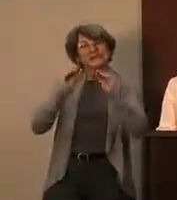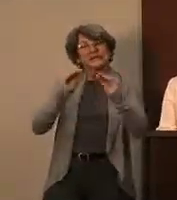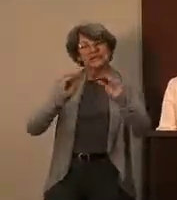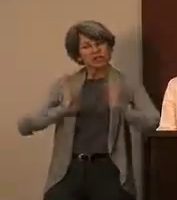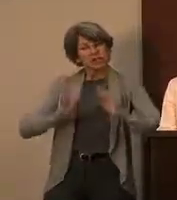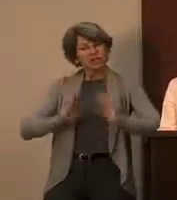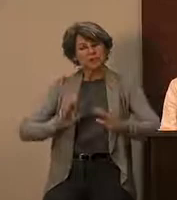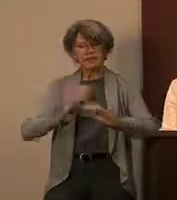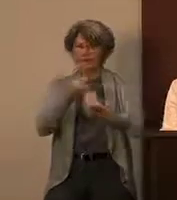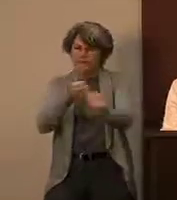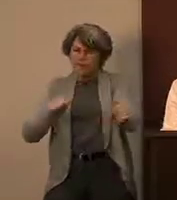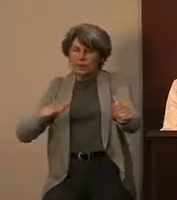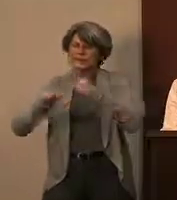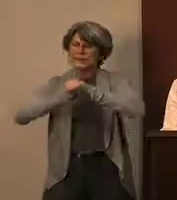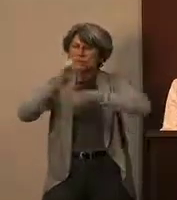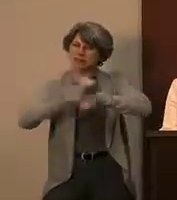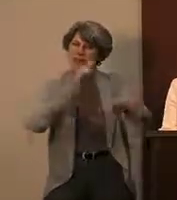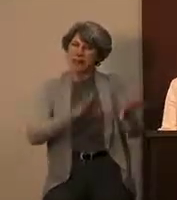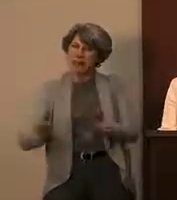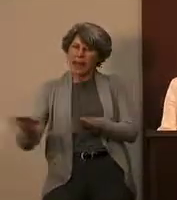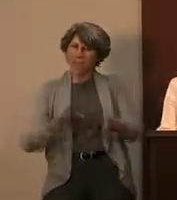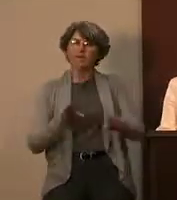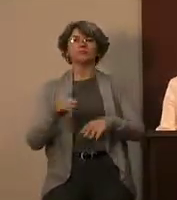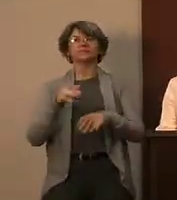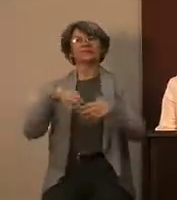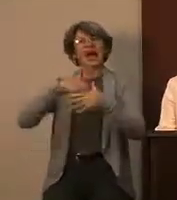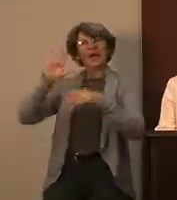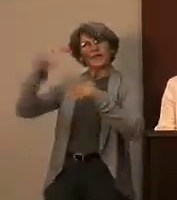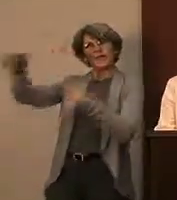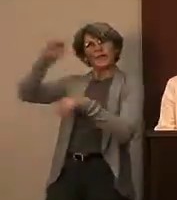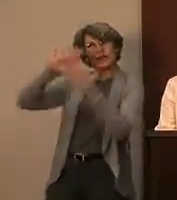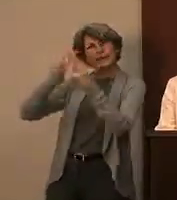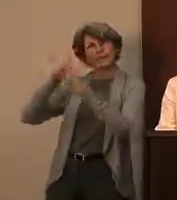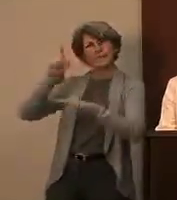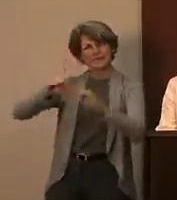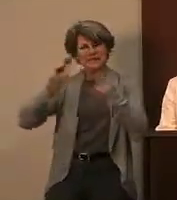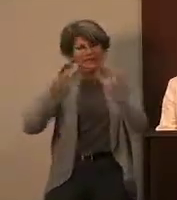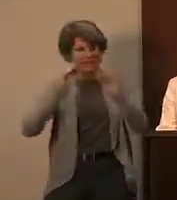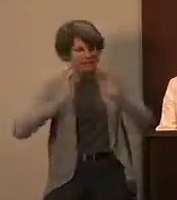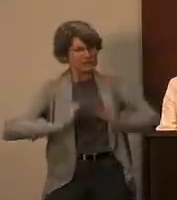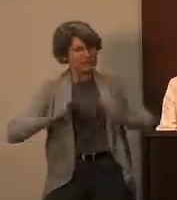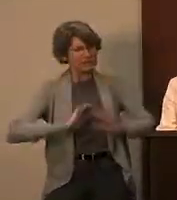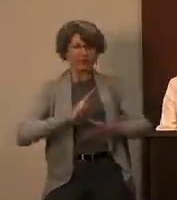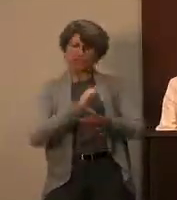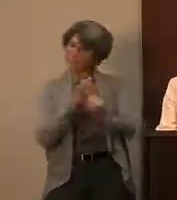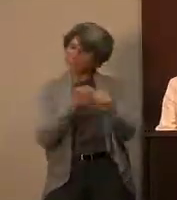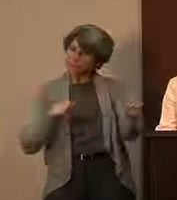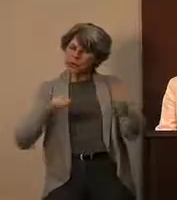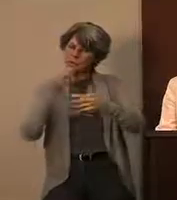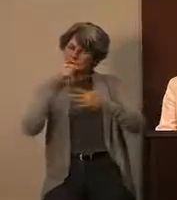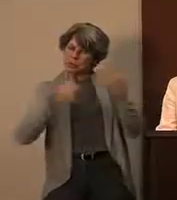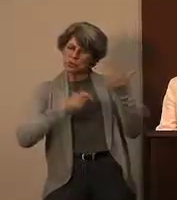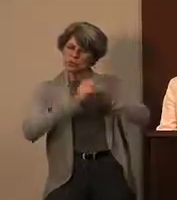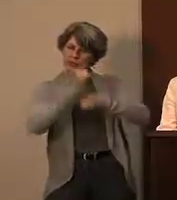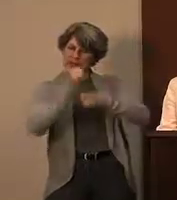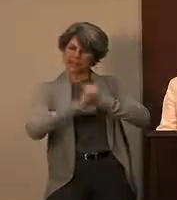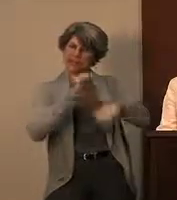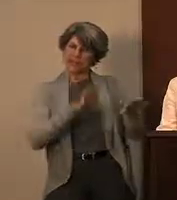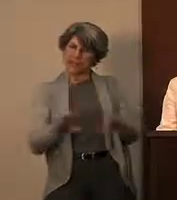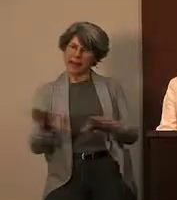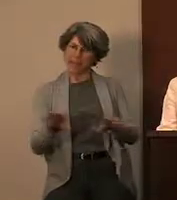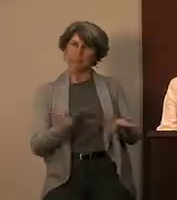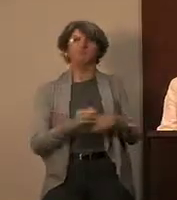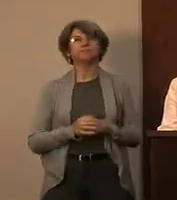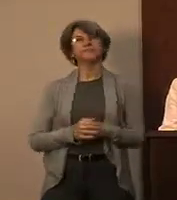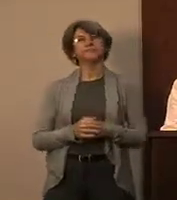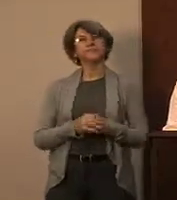So consumers of mental health care out in the community need to be taught to avoid these high-risk behaviors. Another thing to